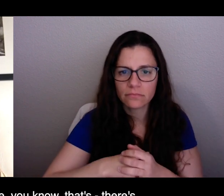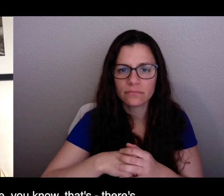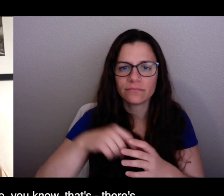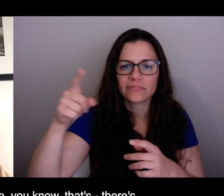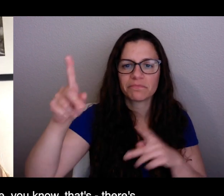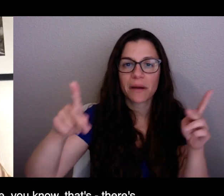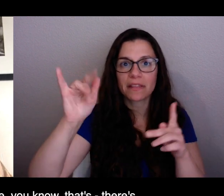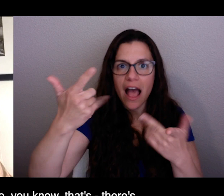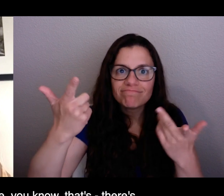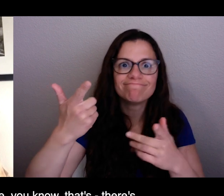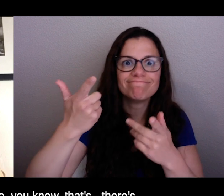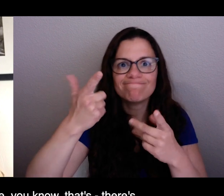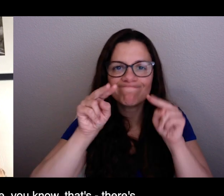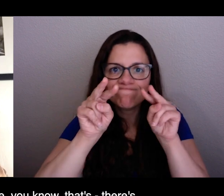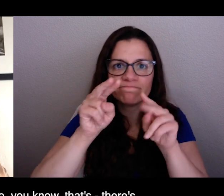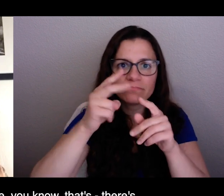to waste.